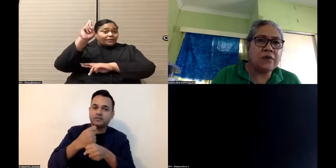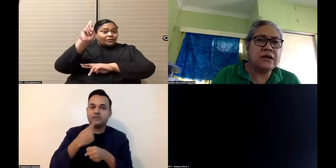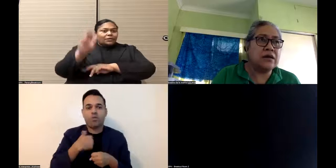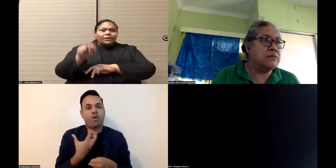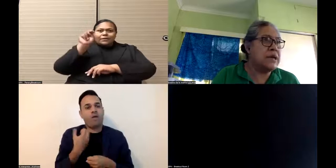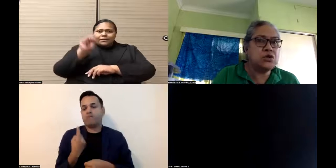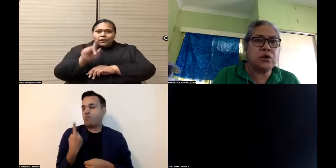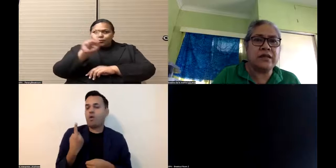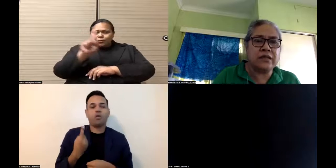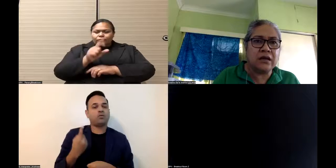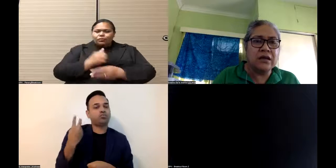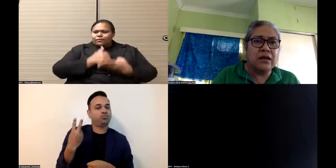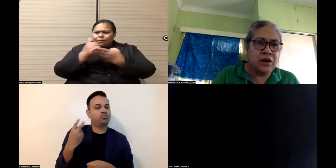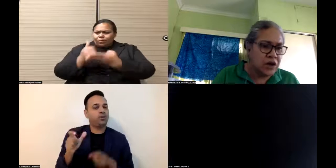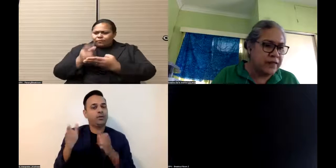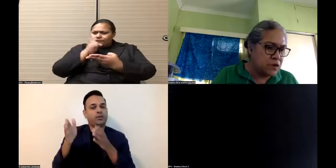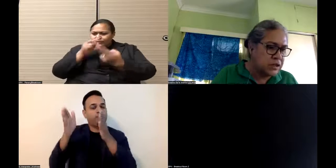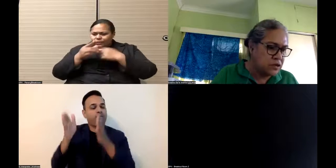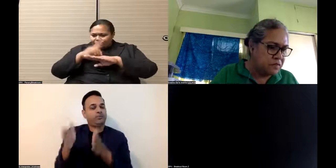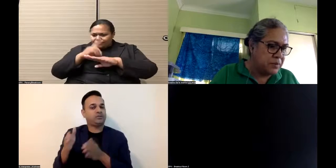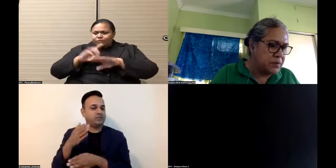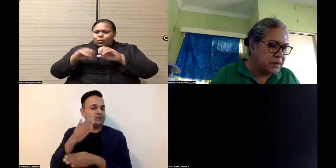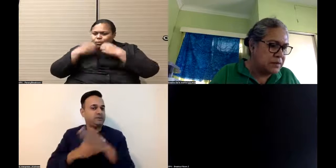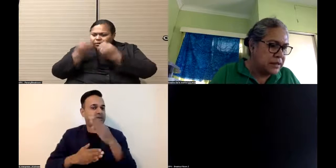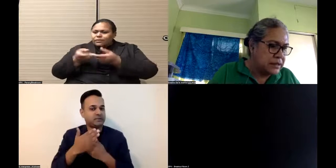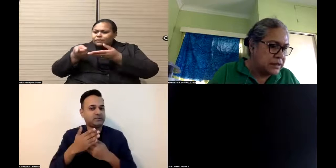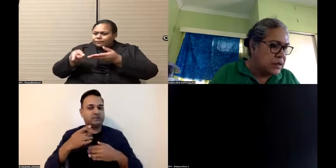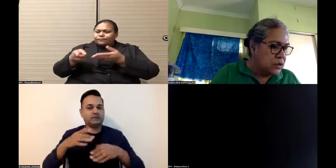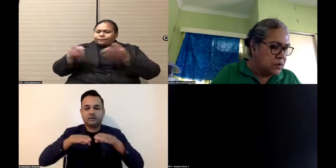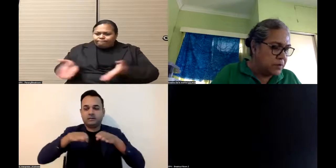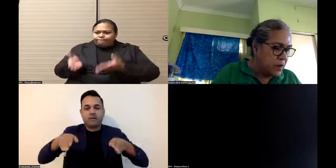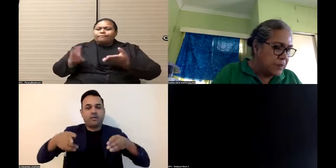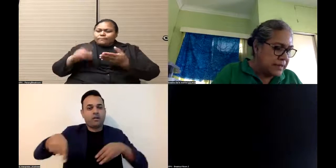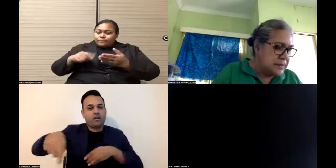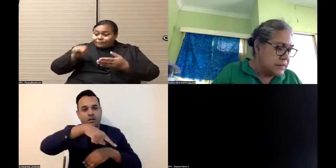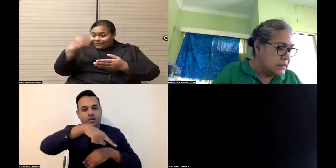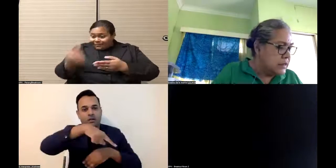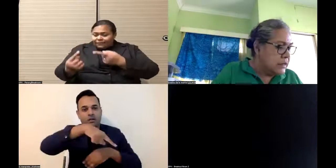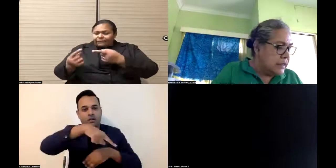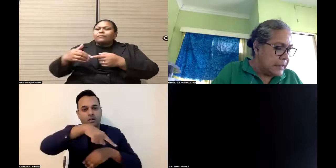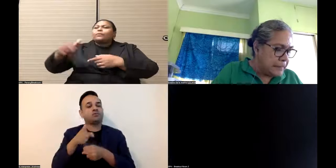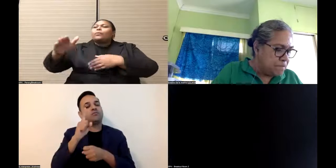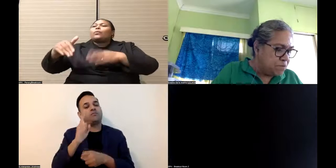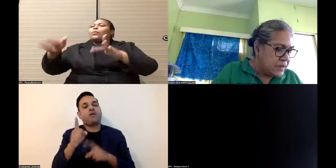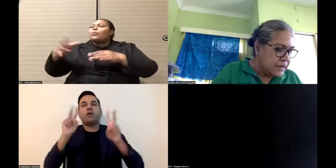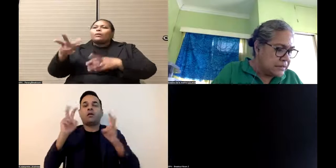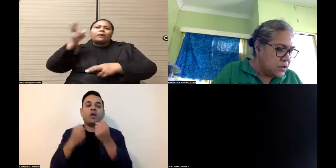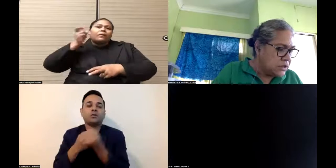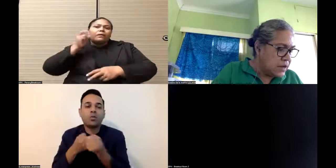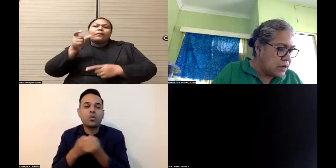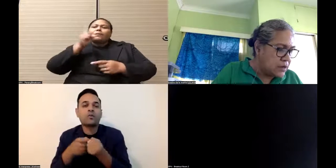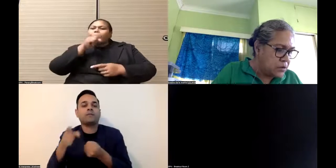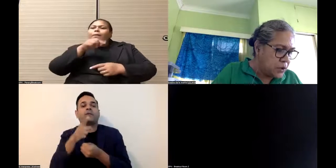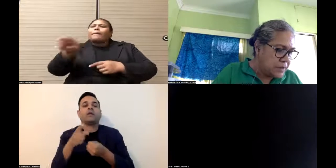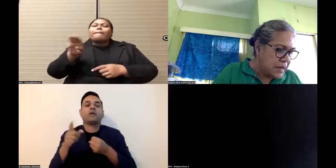go out and make sure that they heard the voices of people with disability to be represented. There's